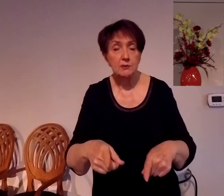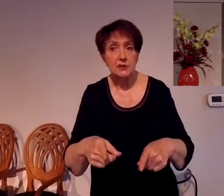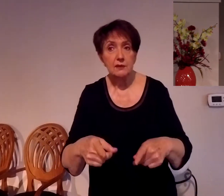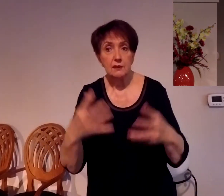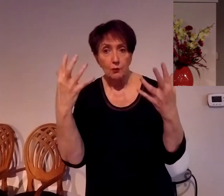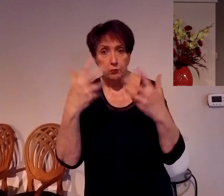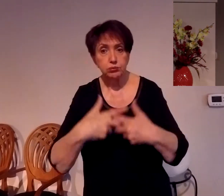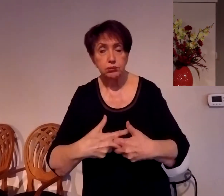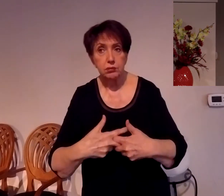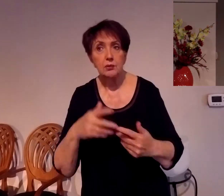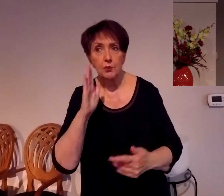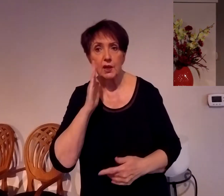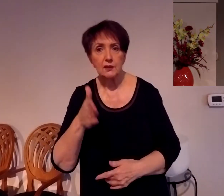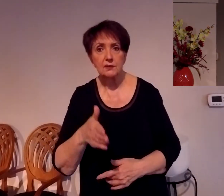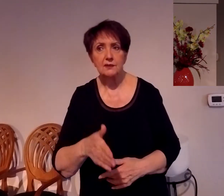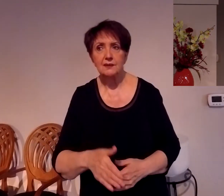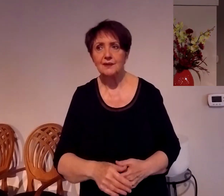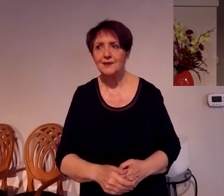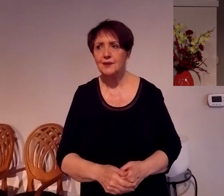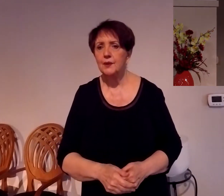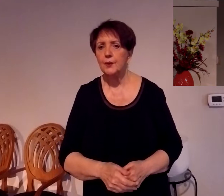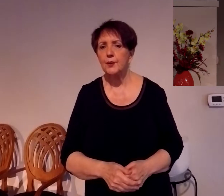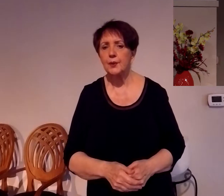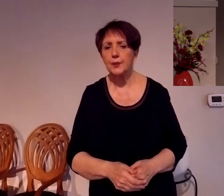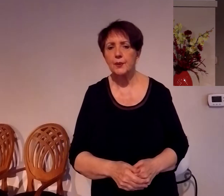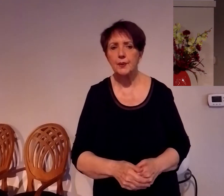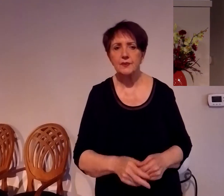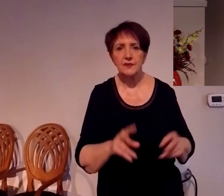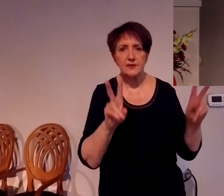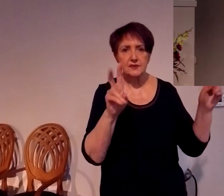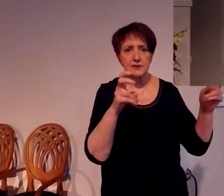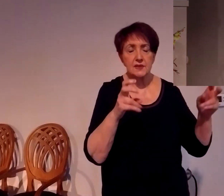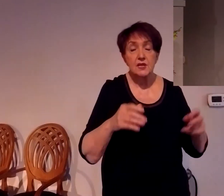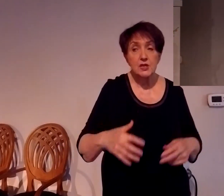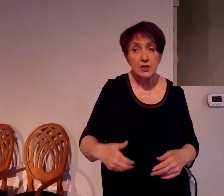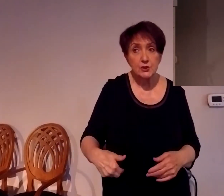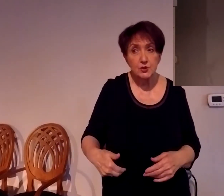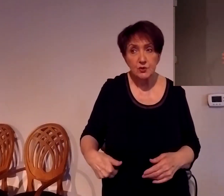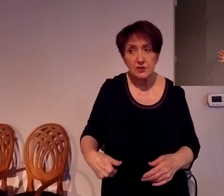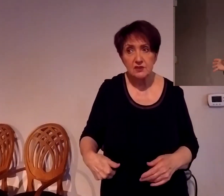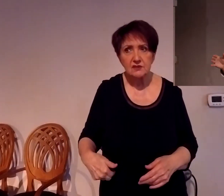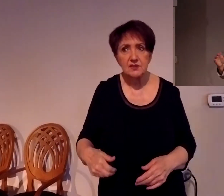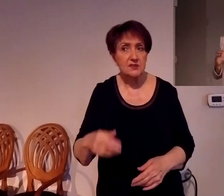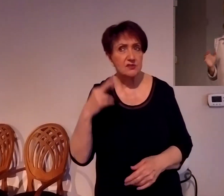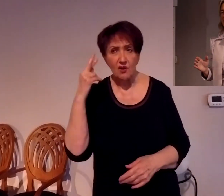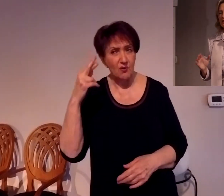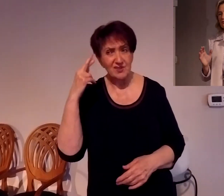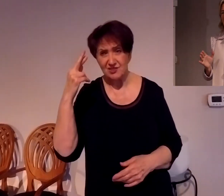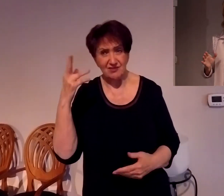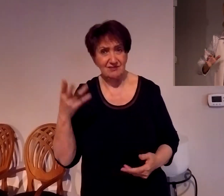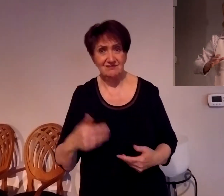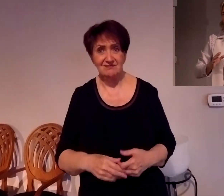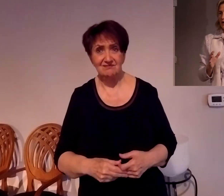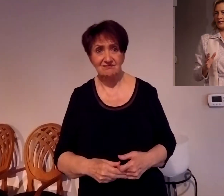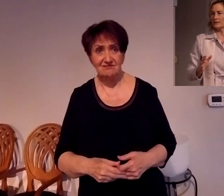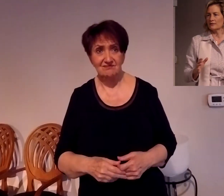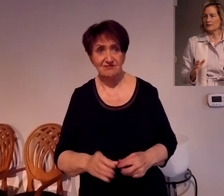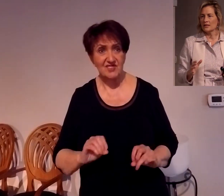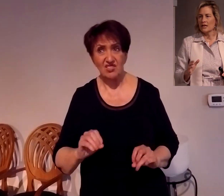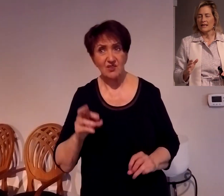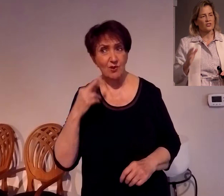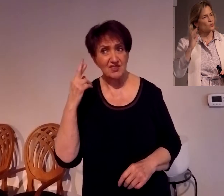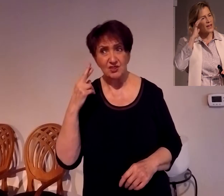etc. So this thing called intuition is beyond the rational mind. There is nothing rational about